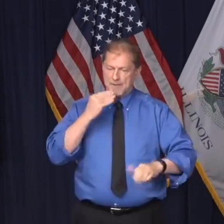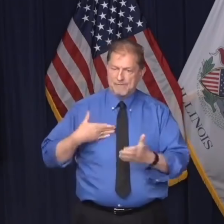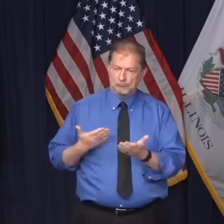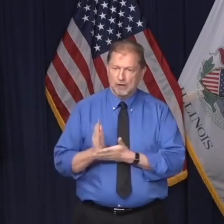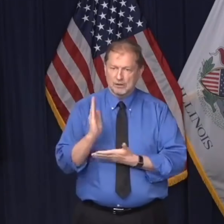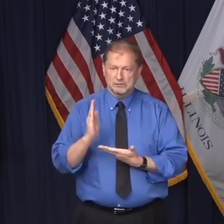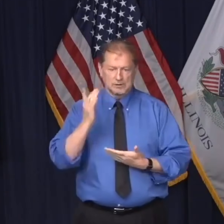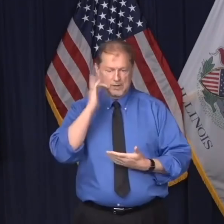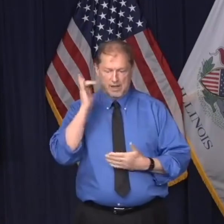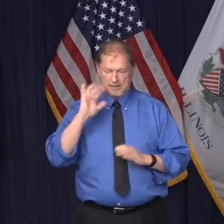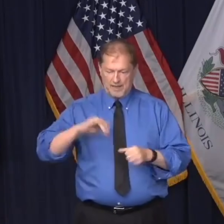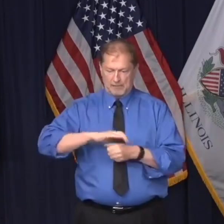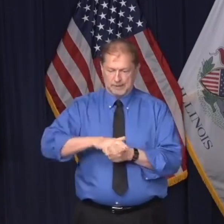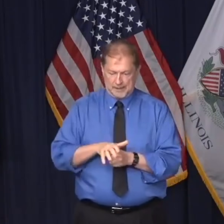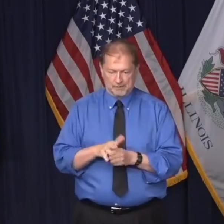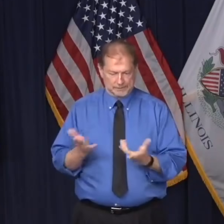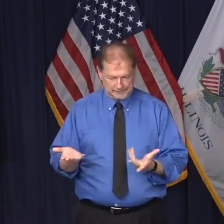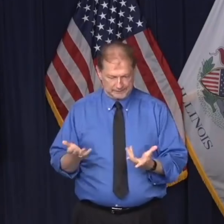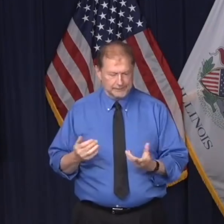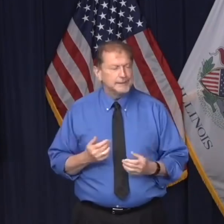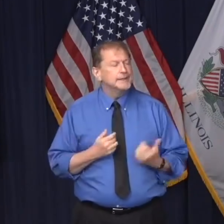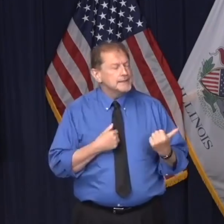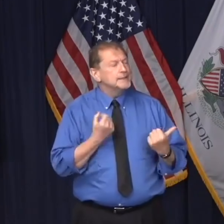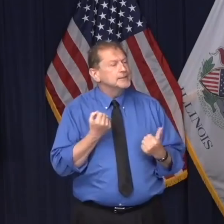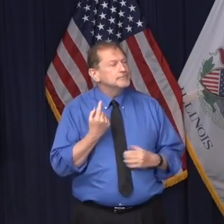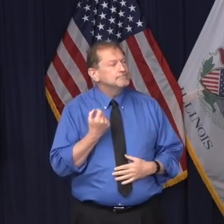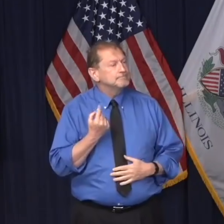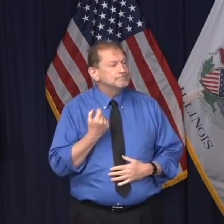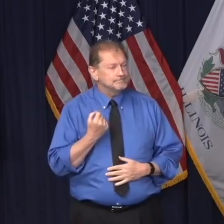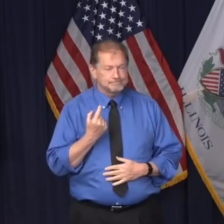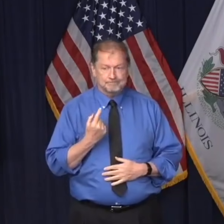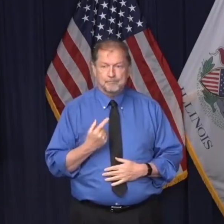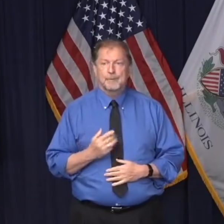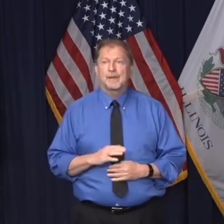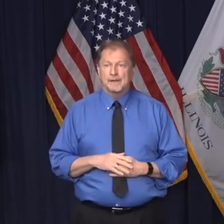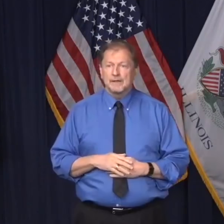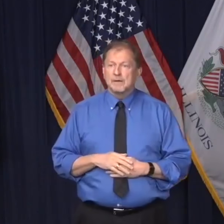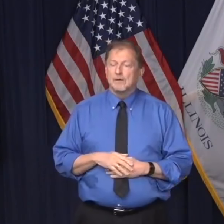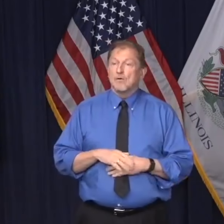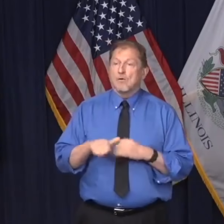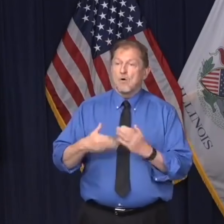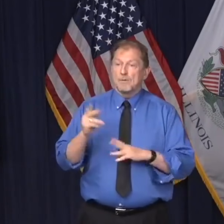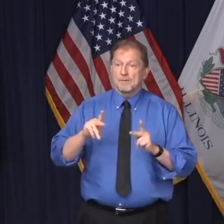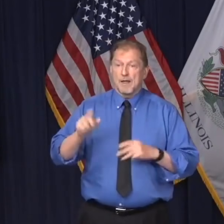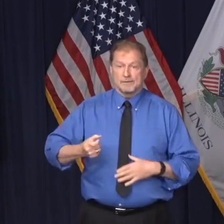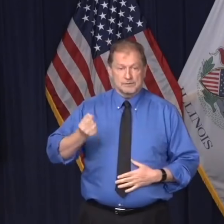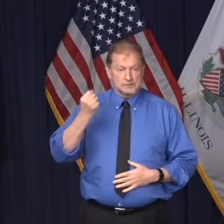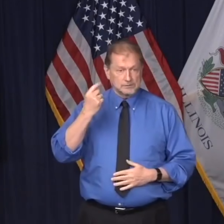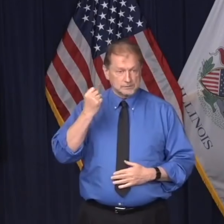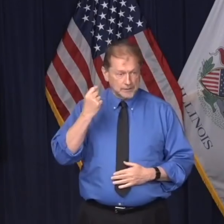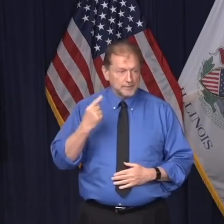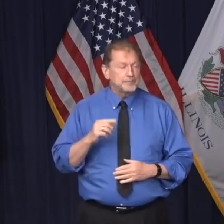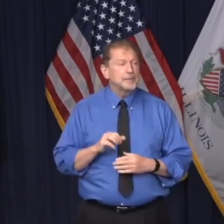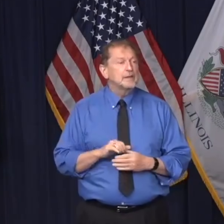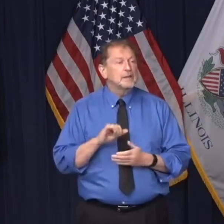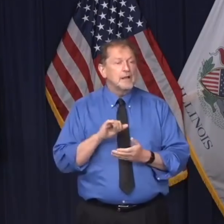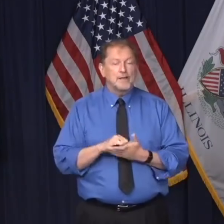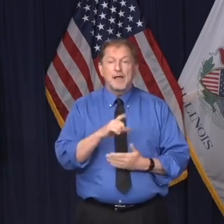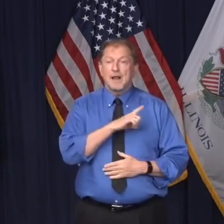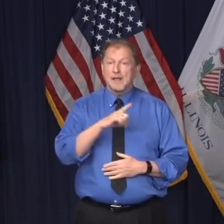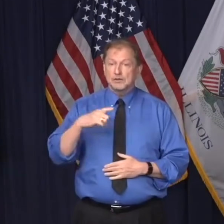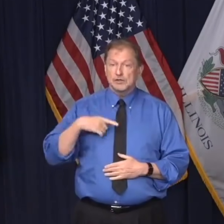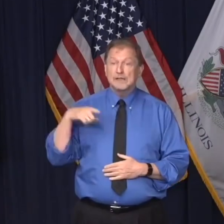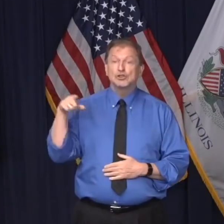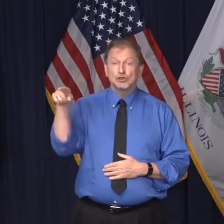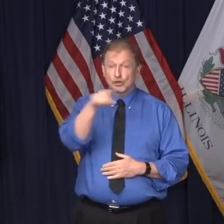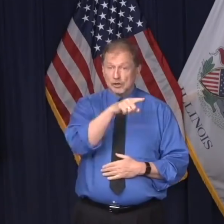situation like a pandemic? Understand completely, and just please, everybody should understand that under the executive order, the legislature has